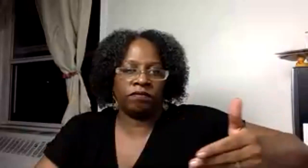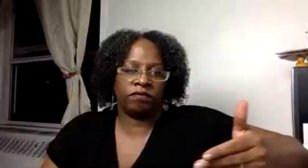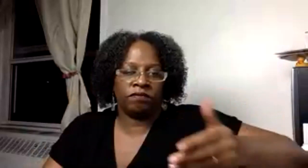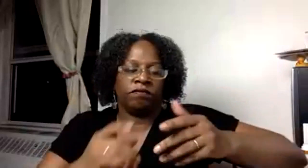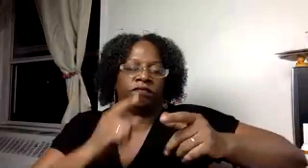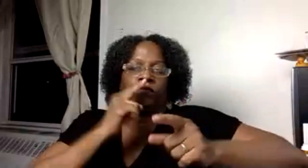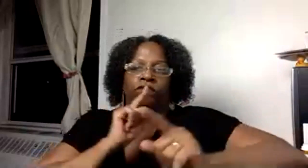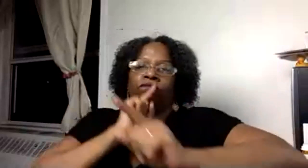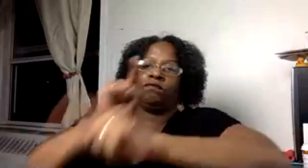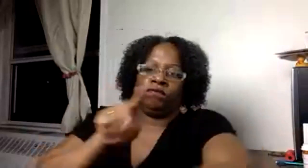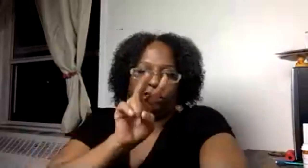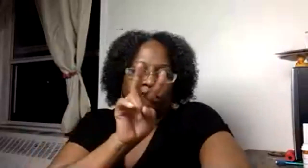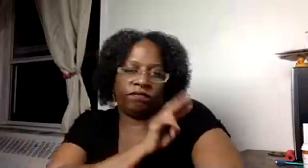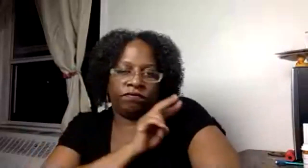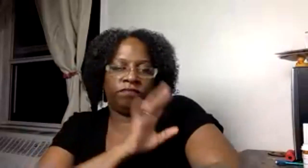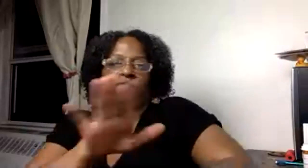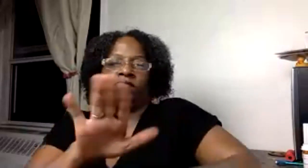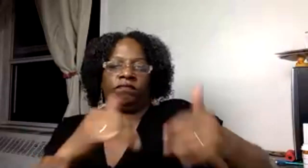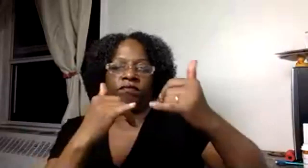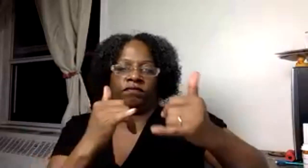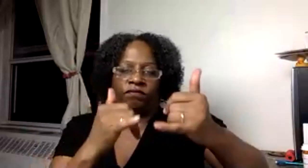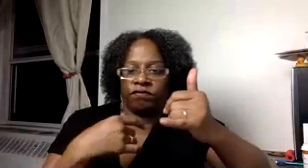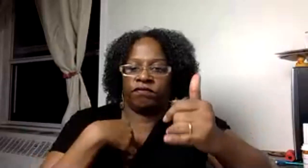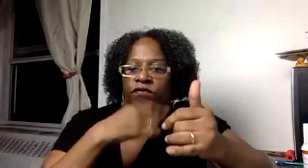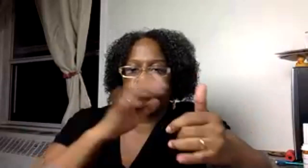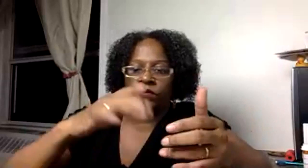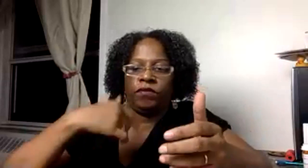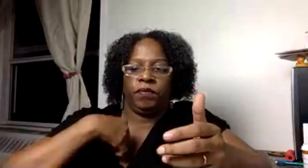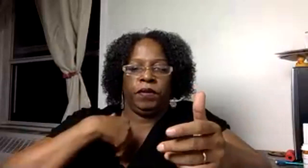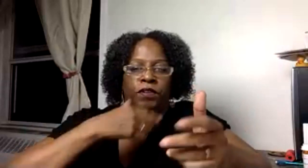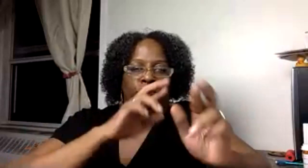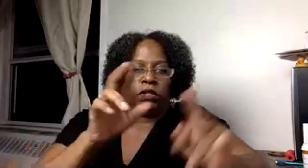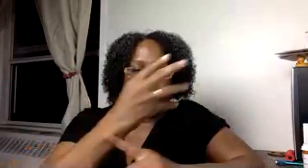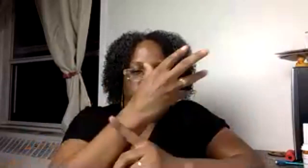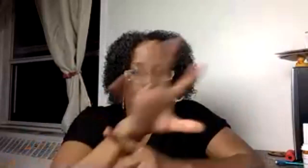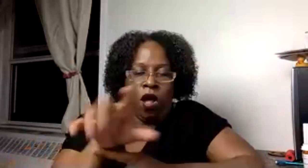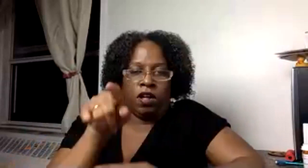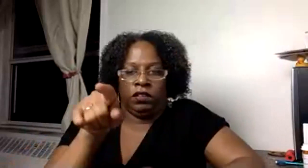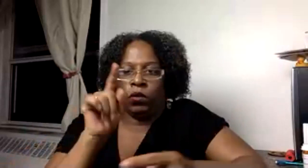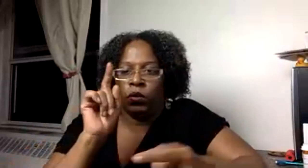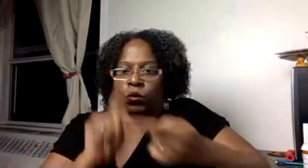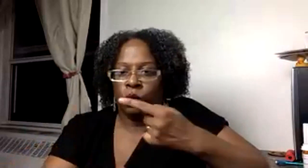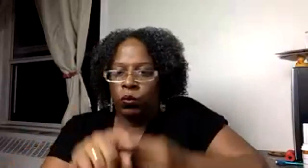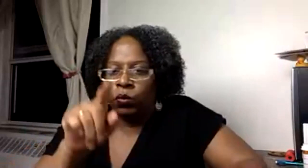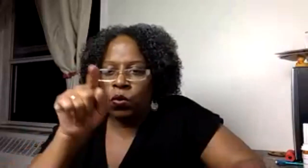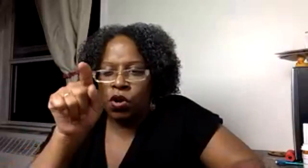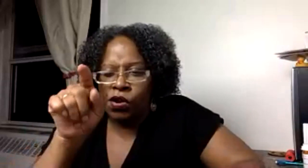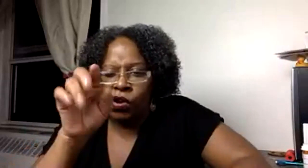Marcelette saying, thank you, Divya. Now over to Vanessa. We're going to pass the spotlight to